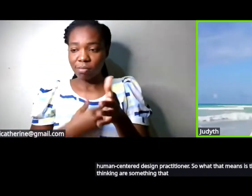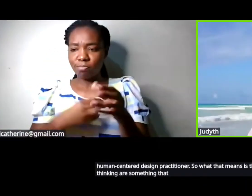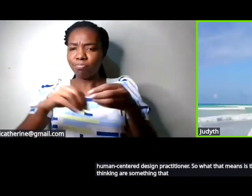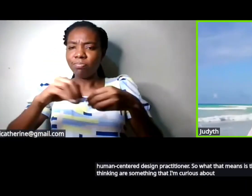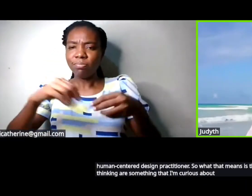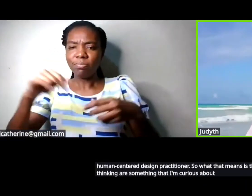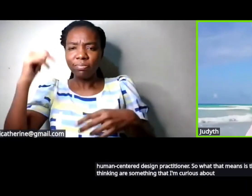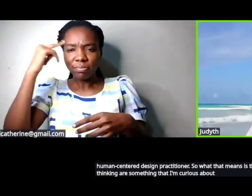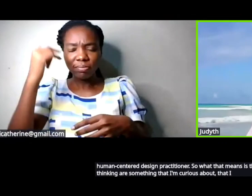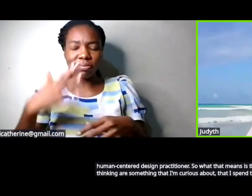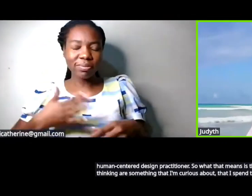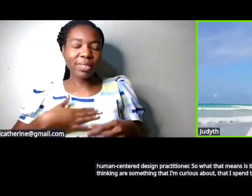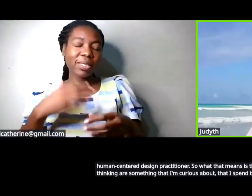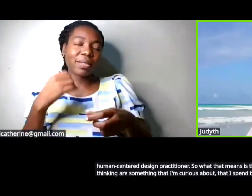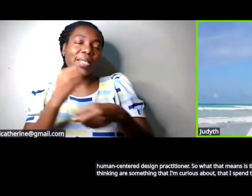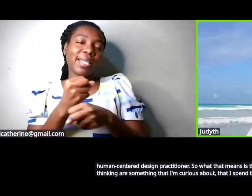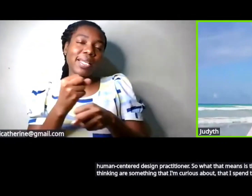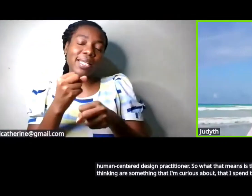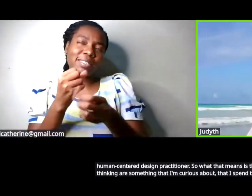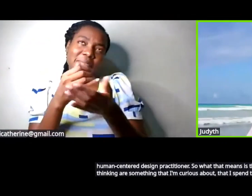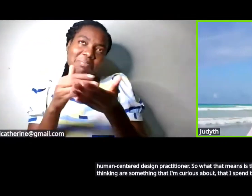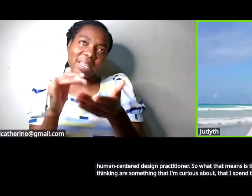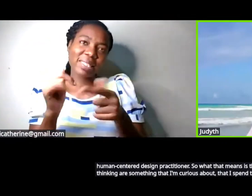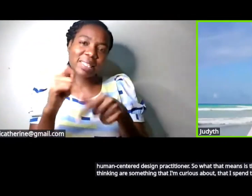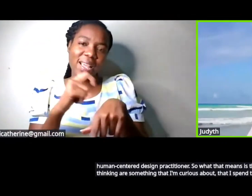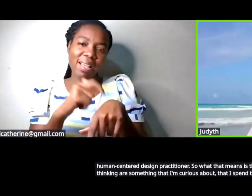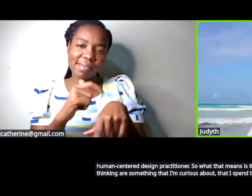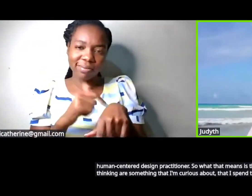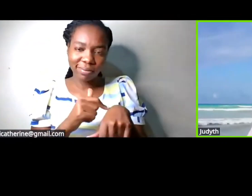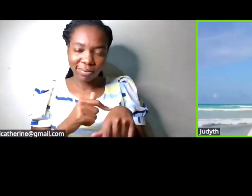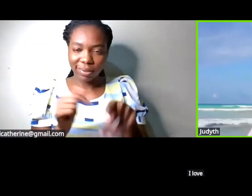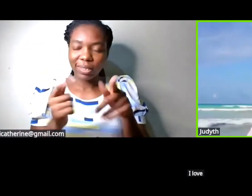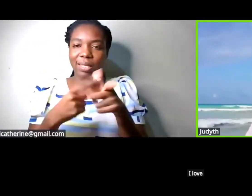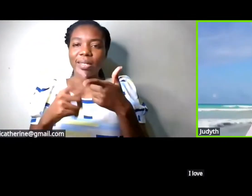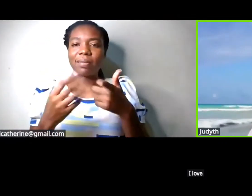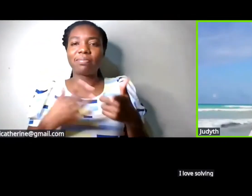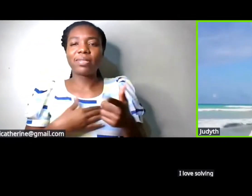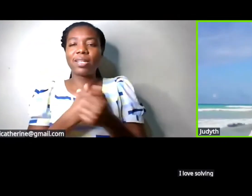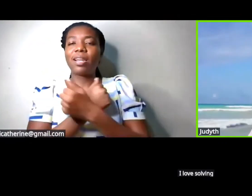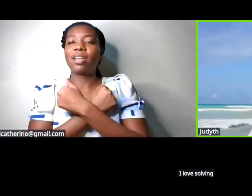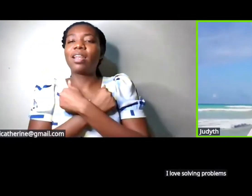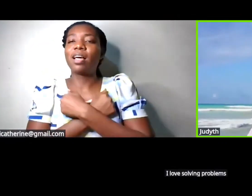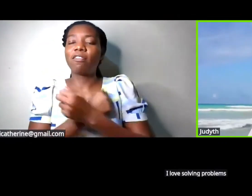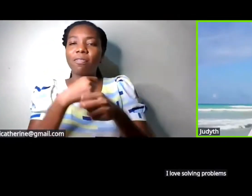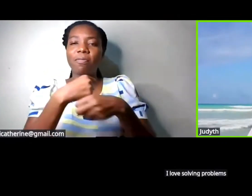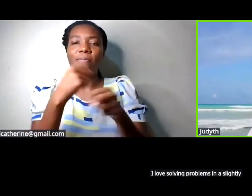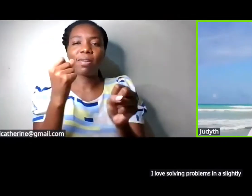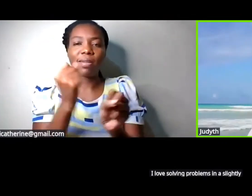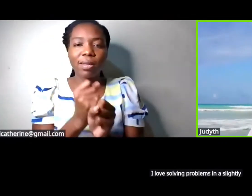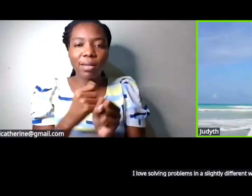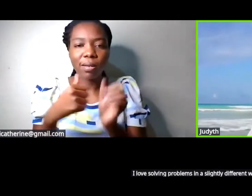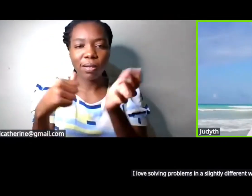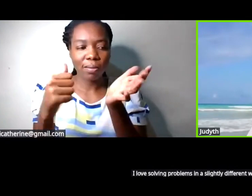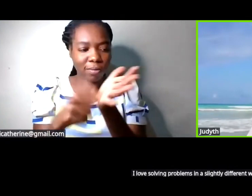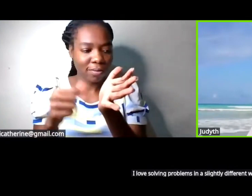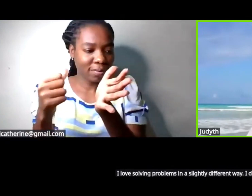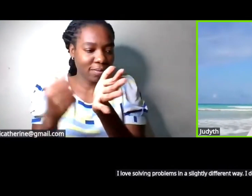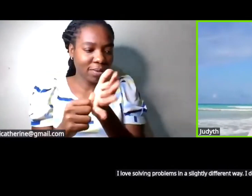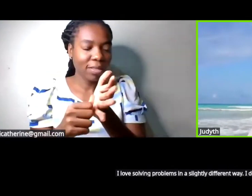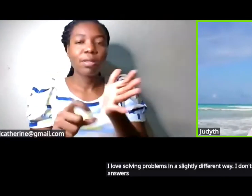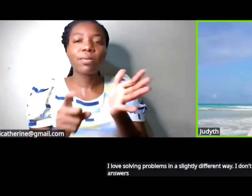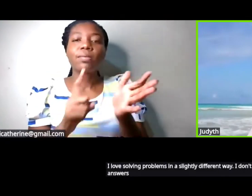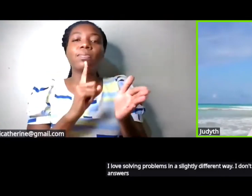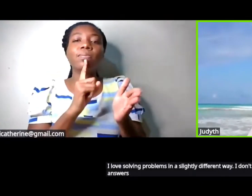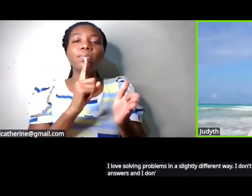spend time doing. I love solving problems in a slightly different way. I don't have all the answers, and I